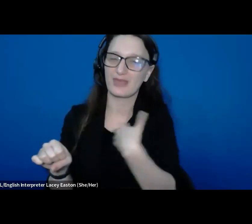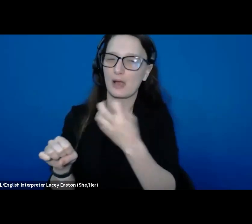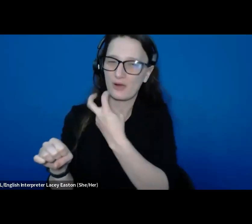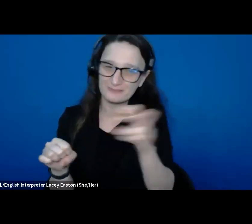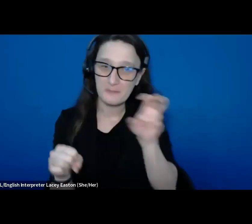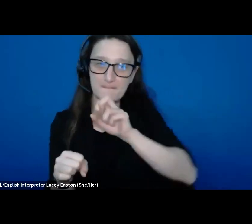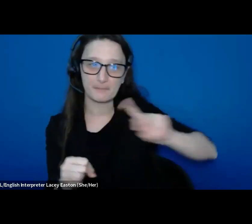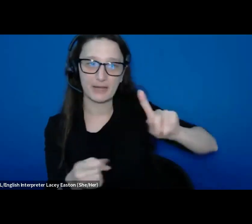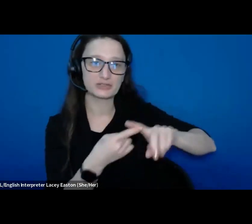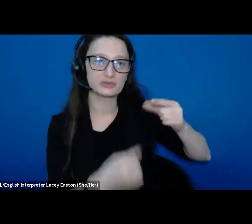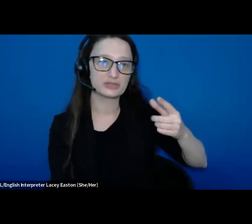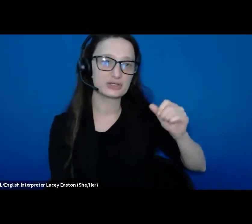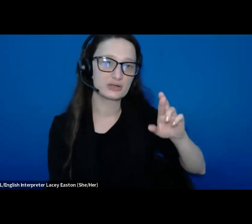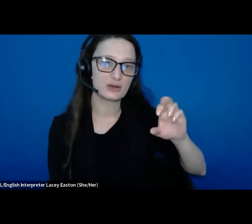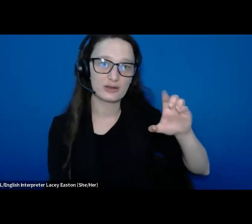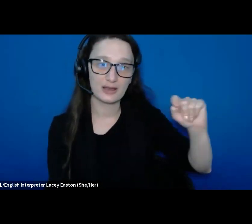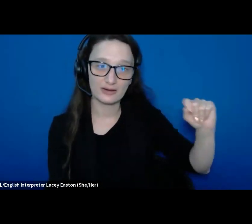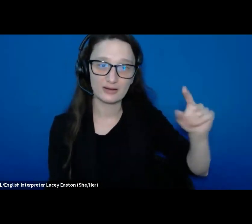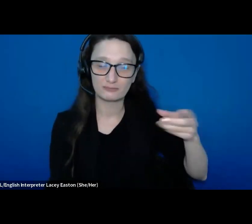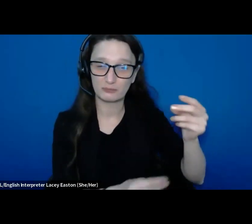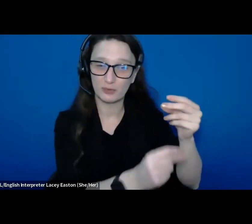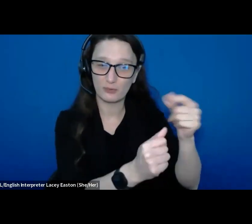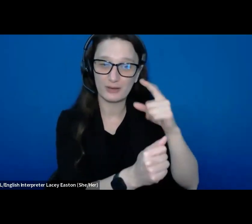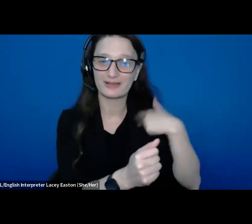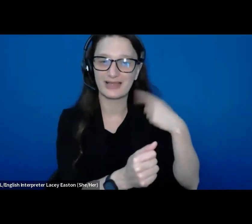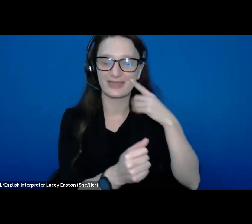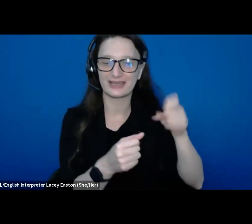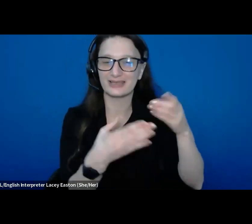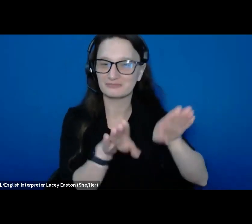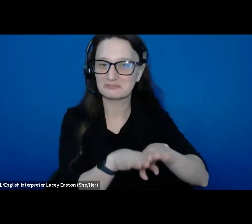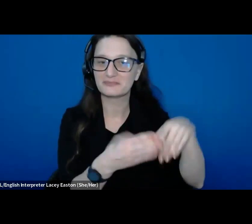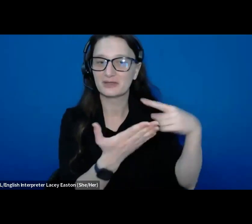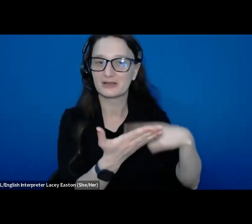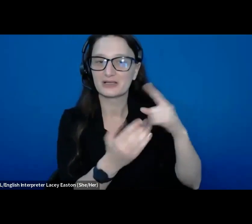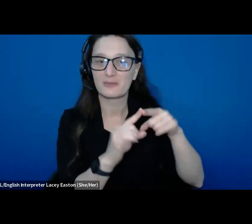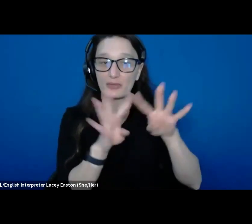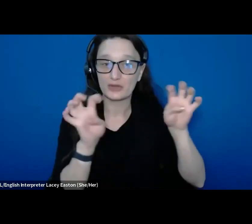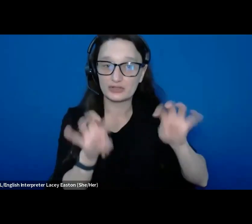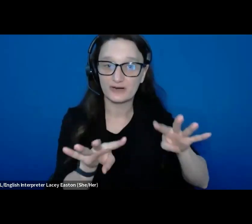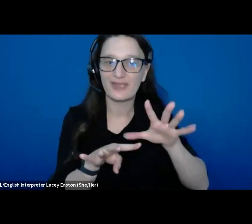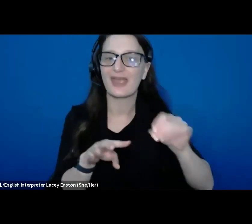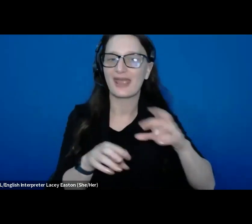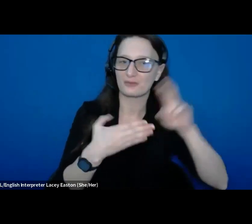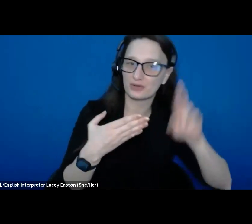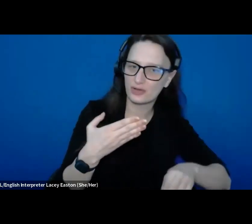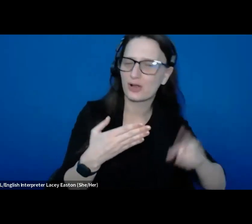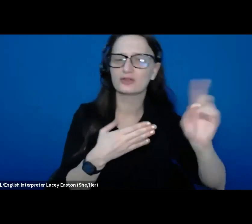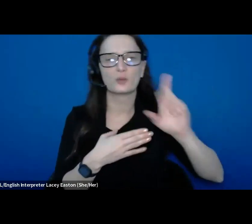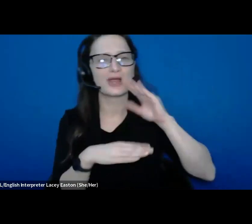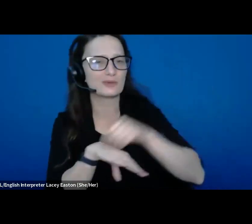I think we need to be kind of close the loop on the discussion about the survey and with the survey results and where they go.